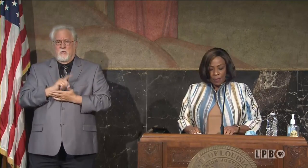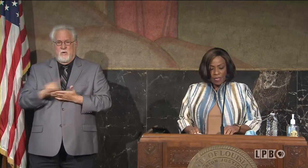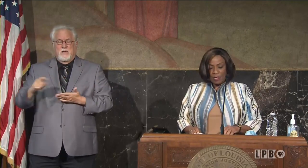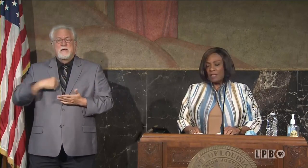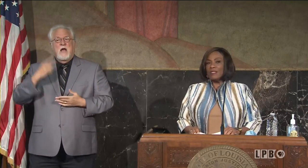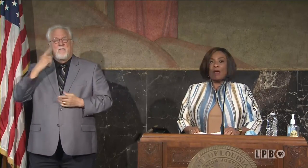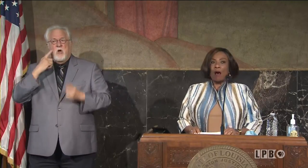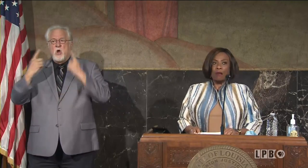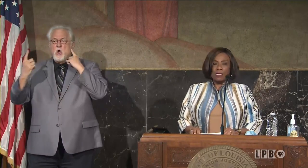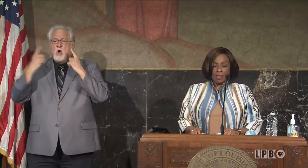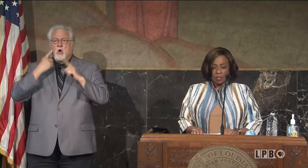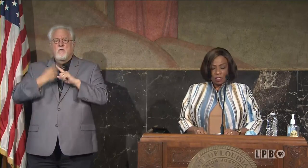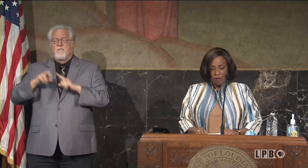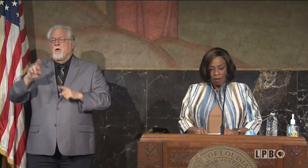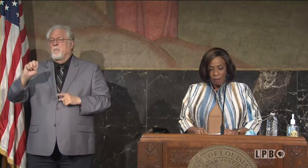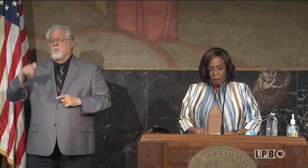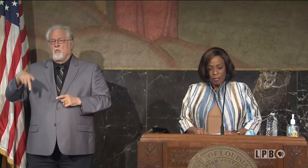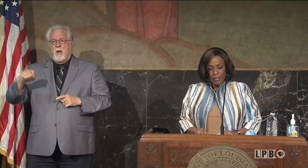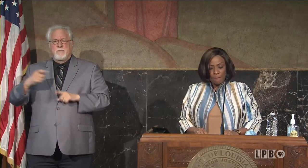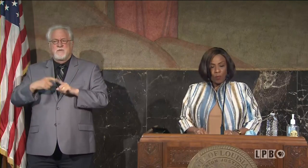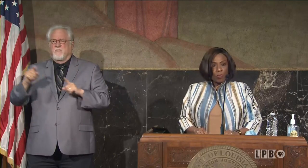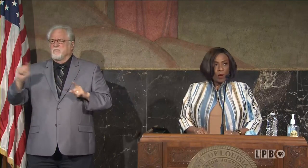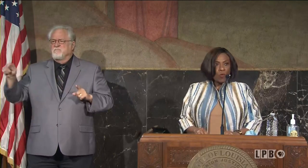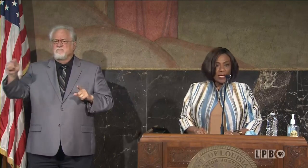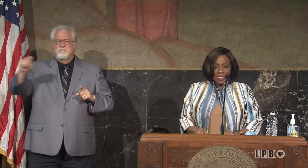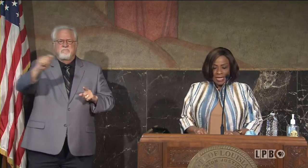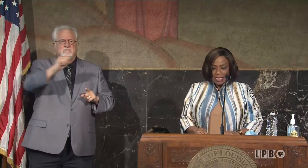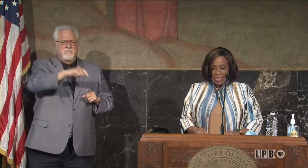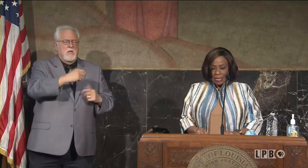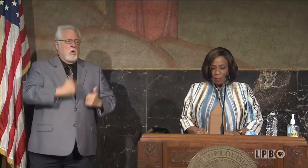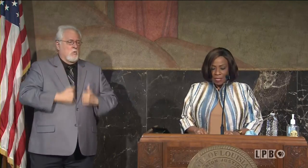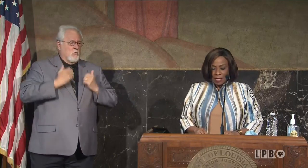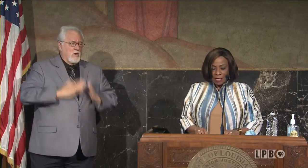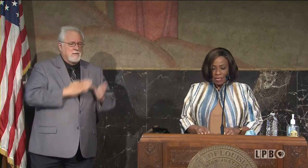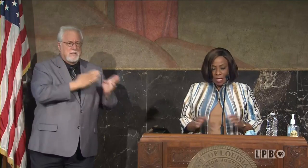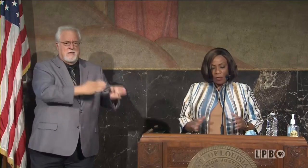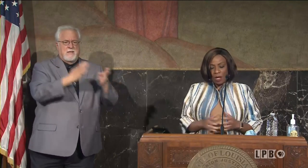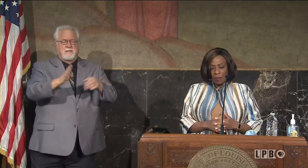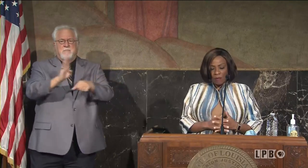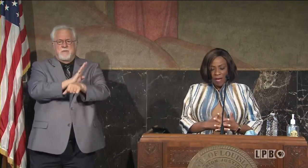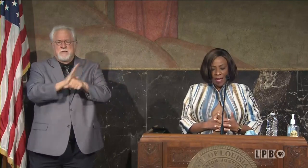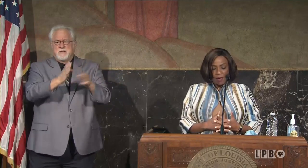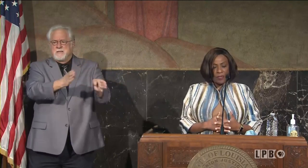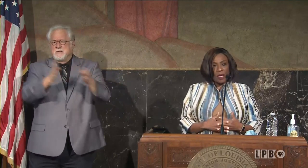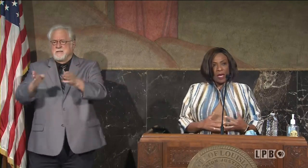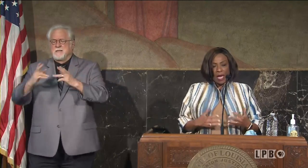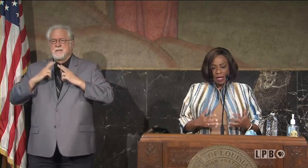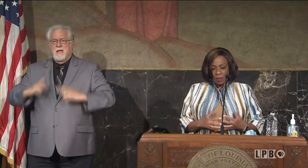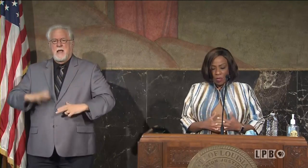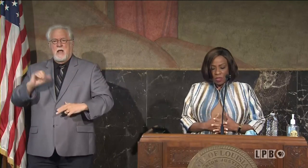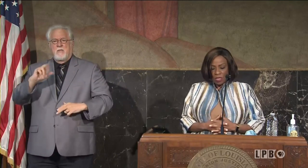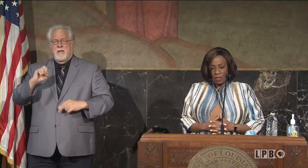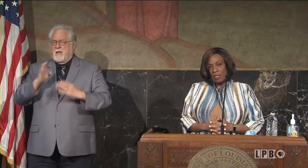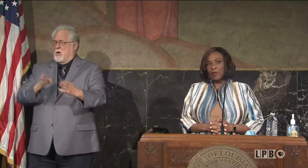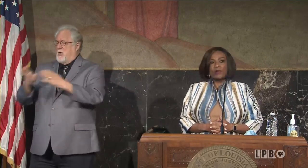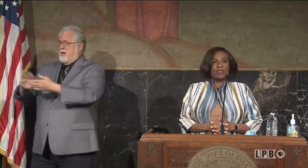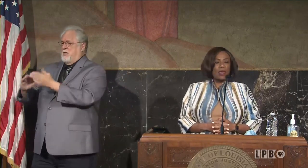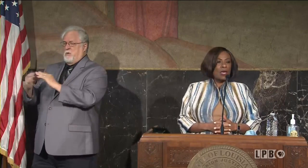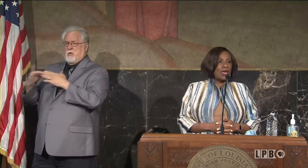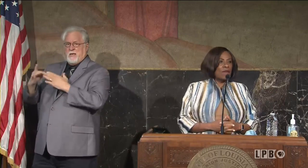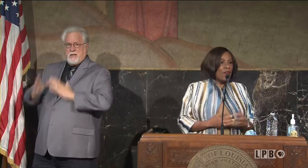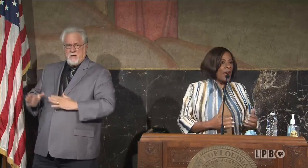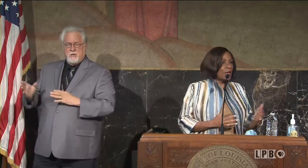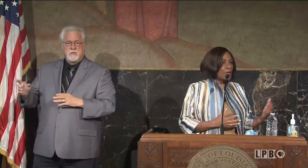from representatives in all sectors of our community, residents, businesses, healthcare providers, and community